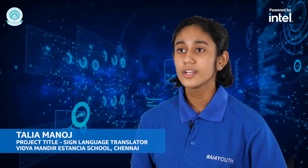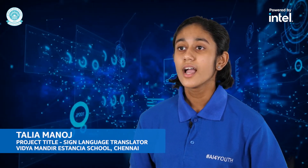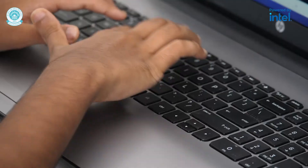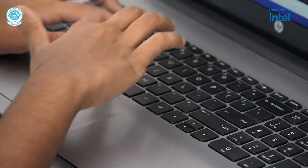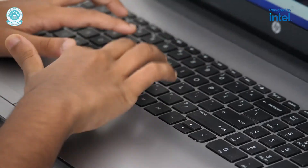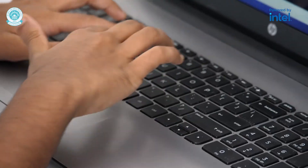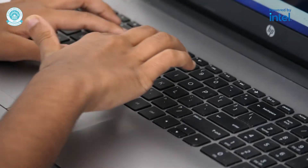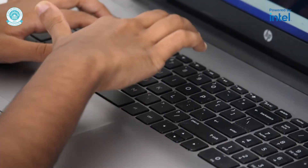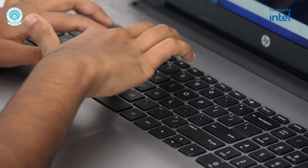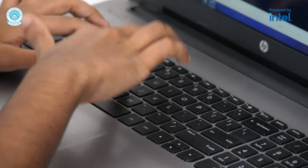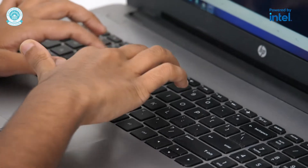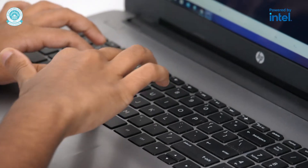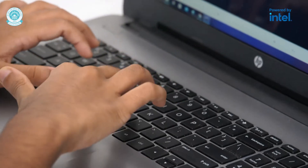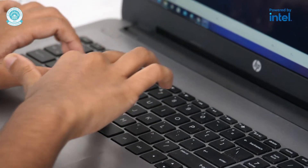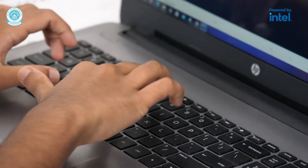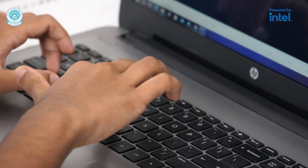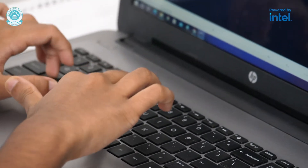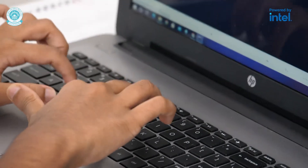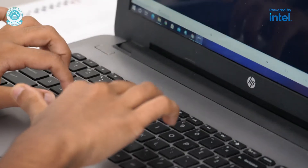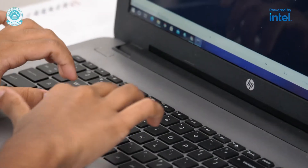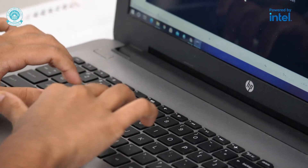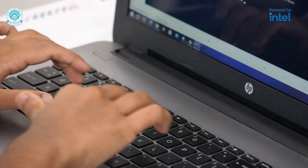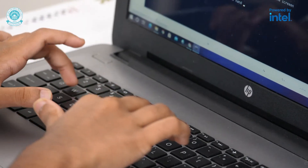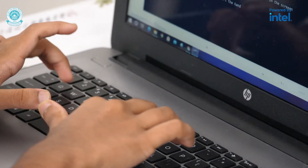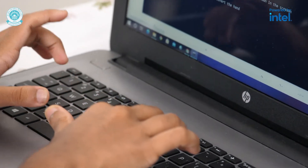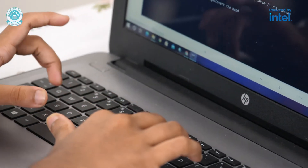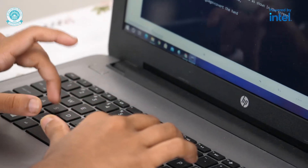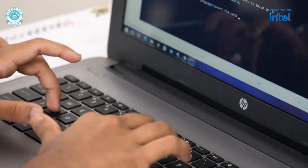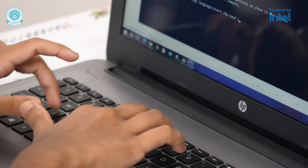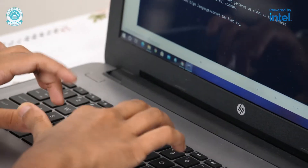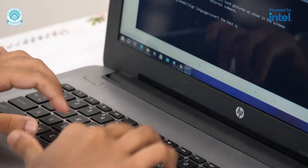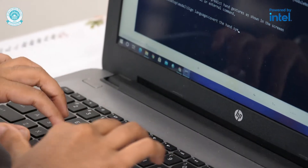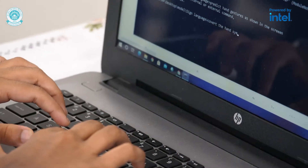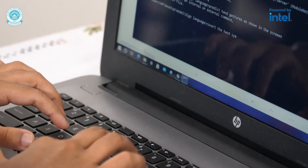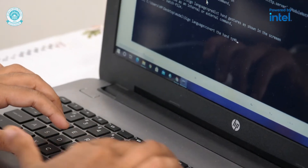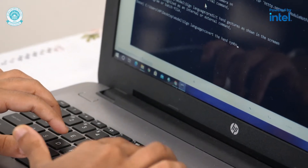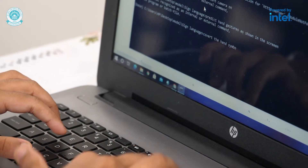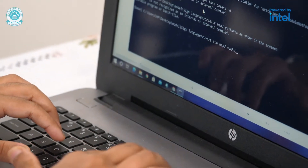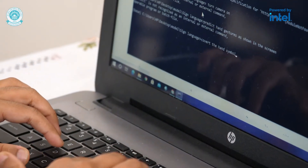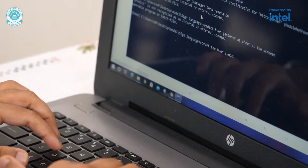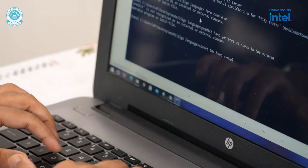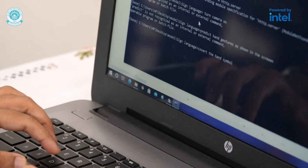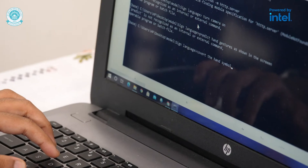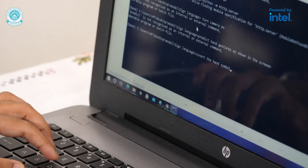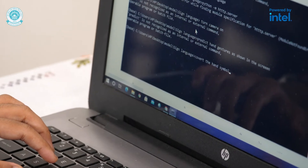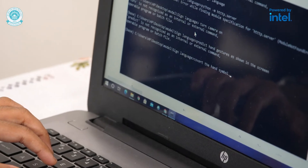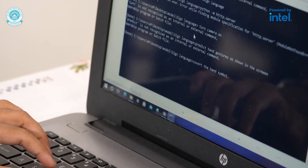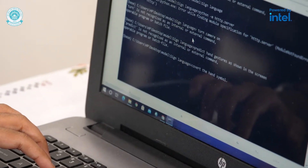and my idea is called the Sign Language Translator. It detects all sign languages and converts it a commonly used